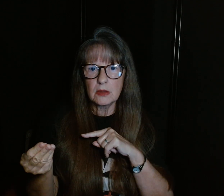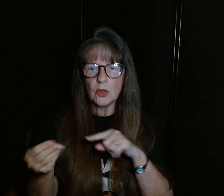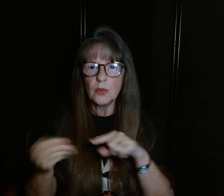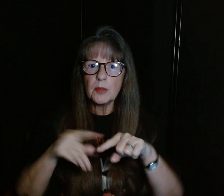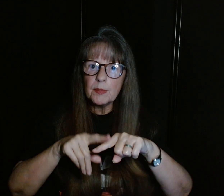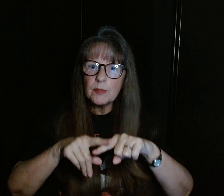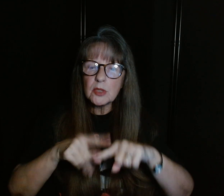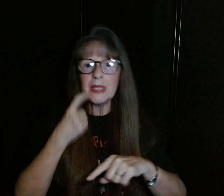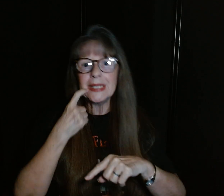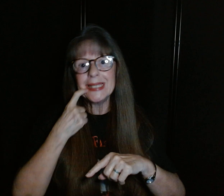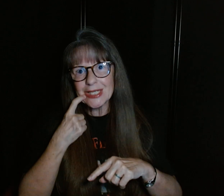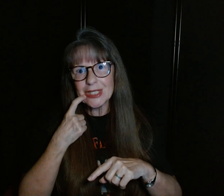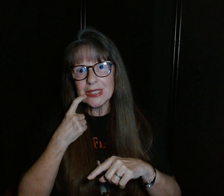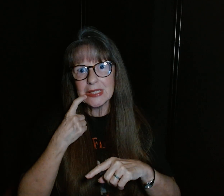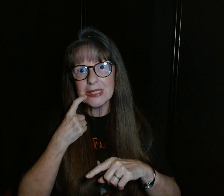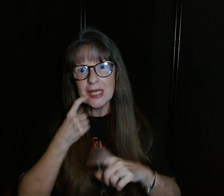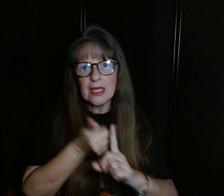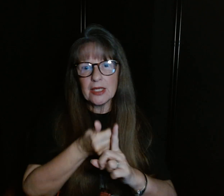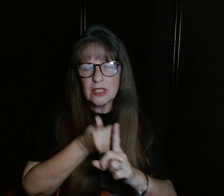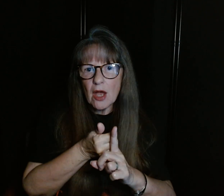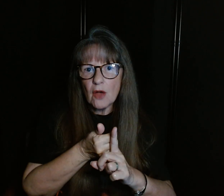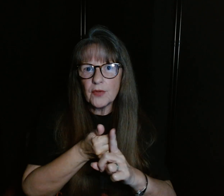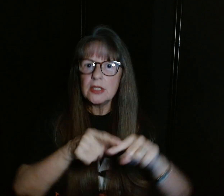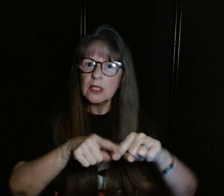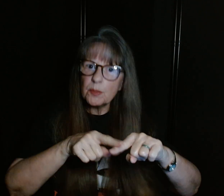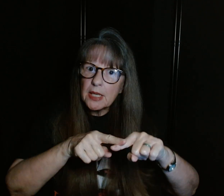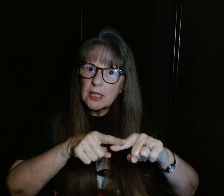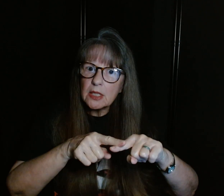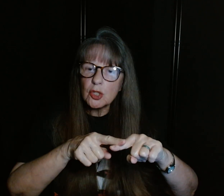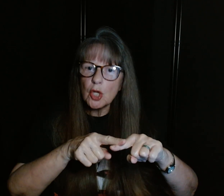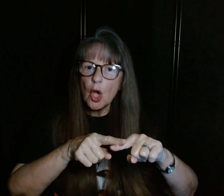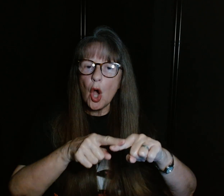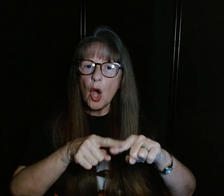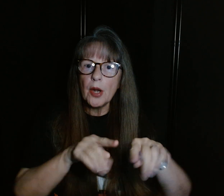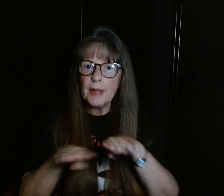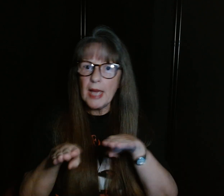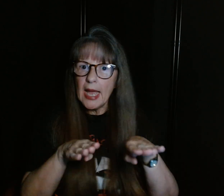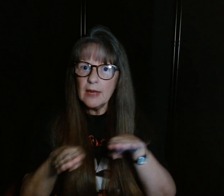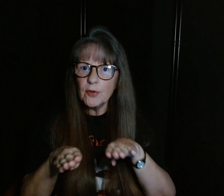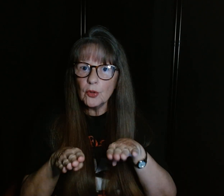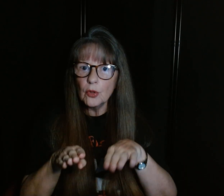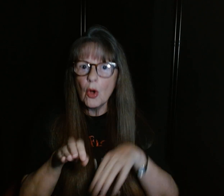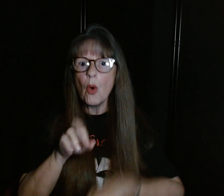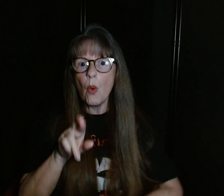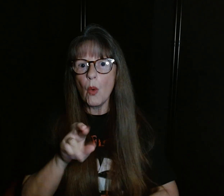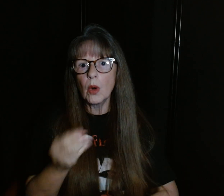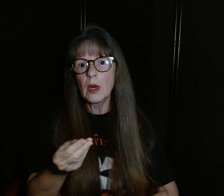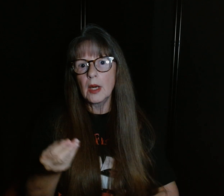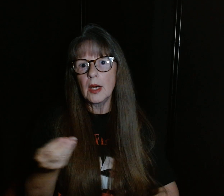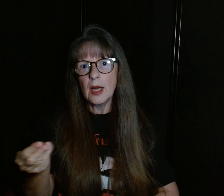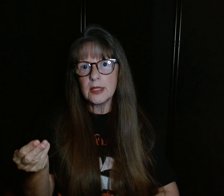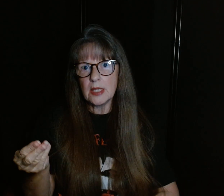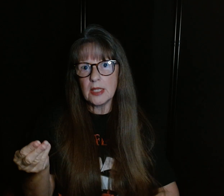So so addiction itself is the dependence on a behavior or a